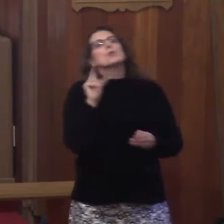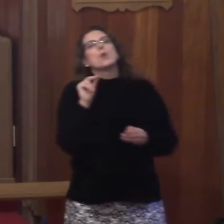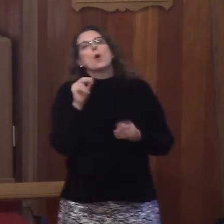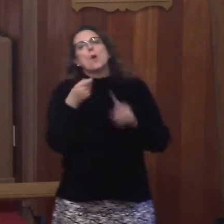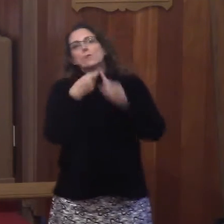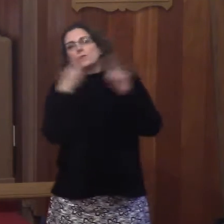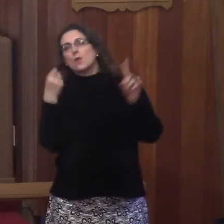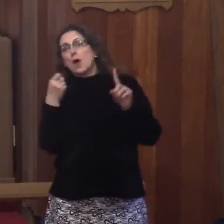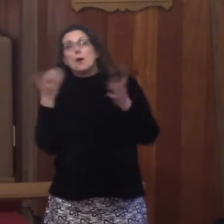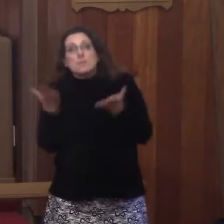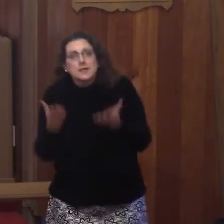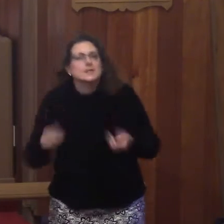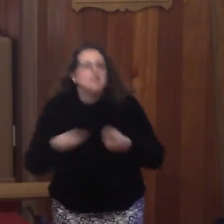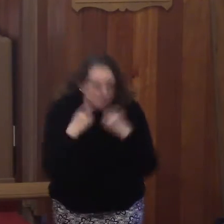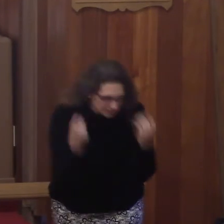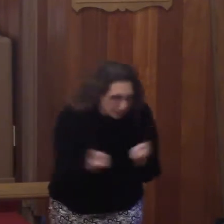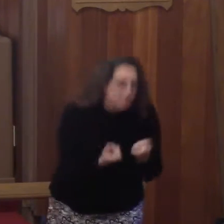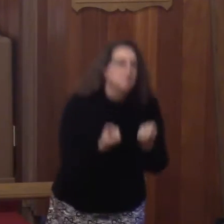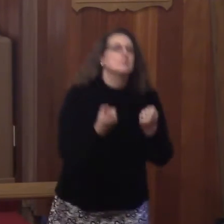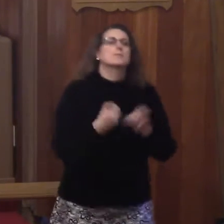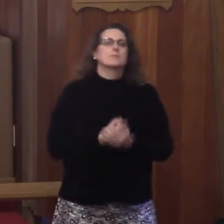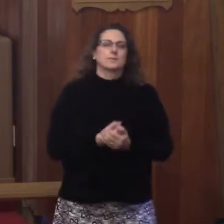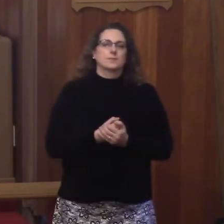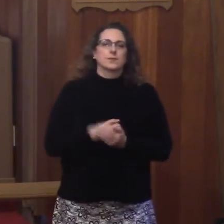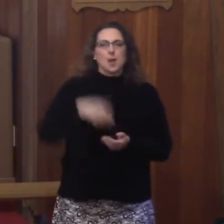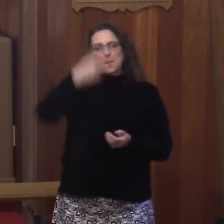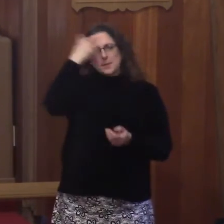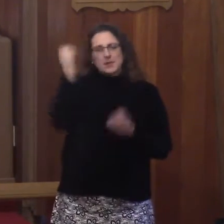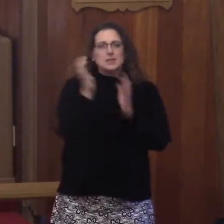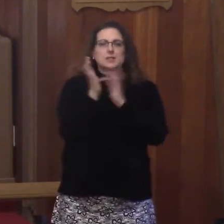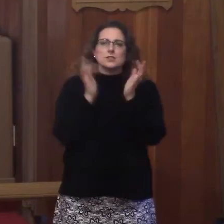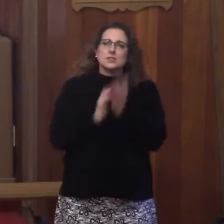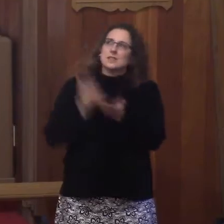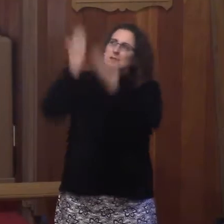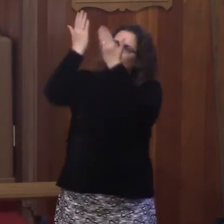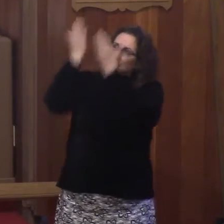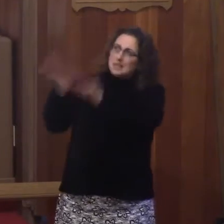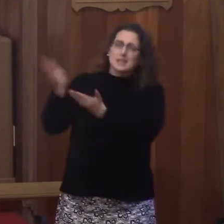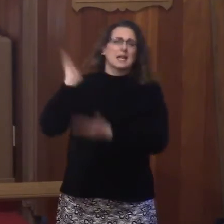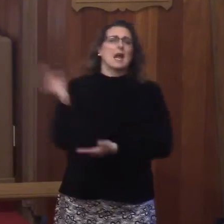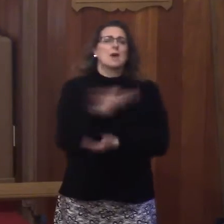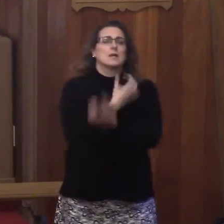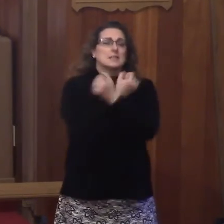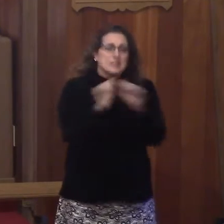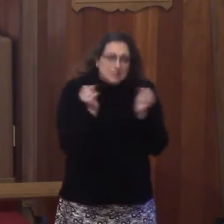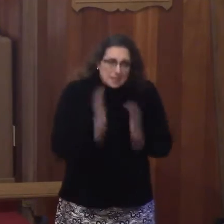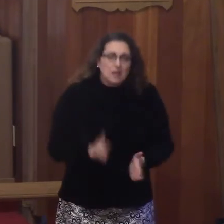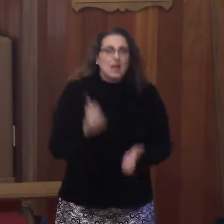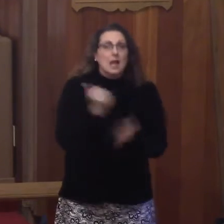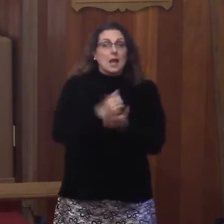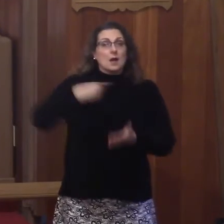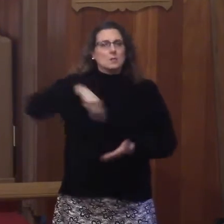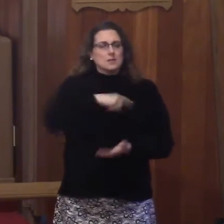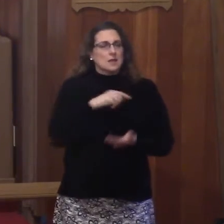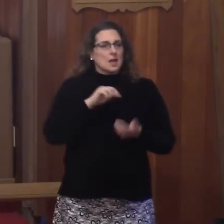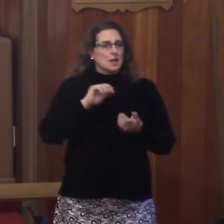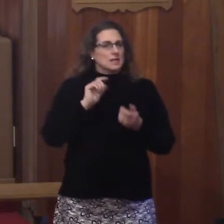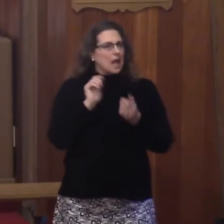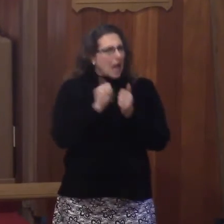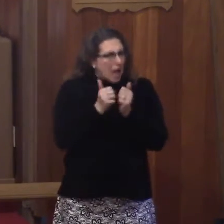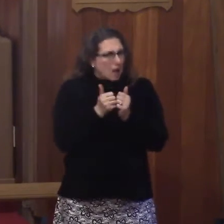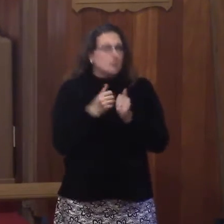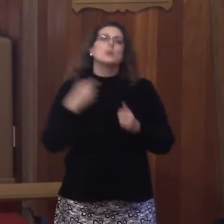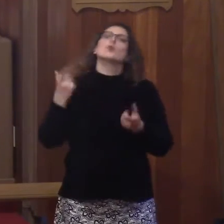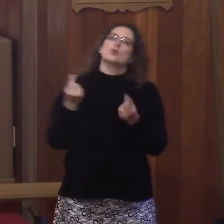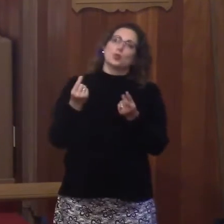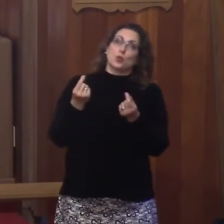from sin. For Jesus is our savior who helps us by doing what we can't